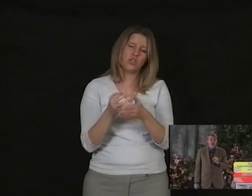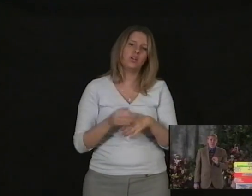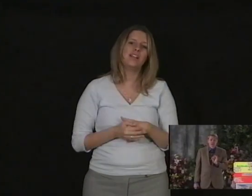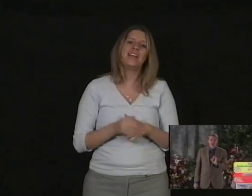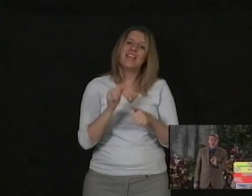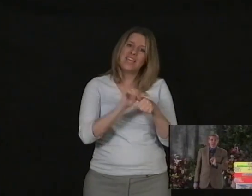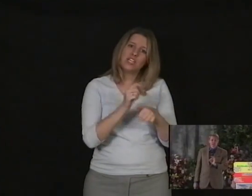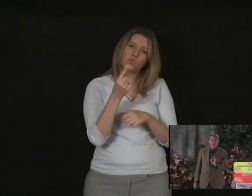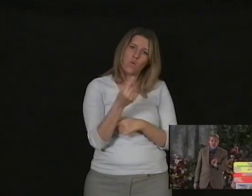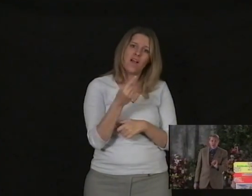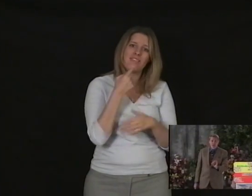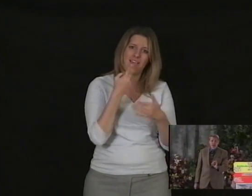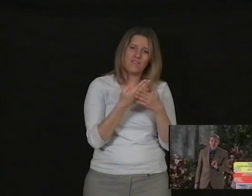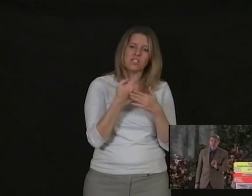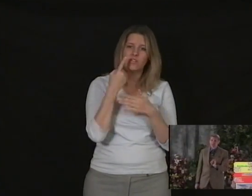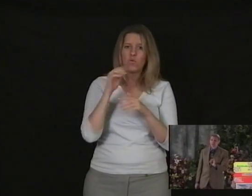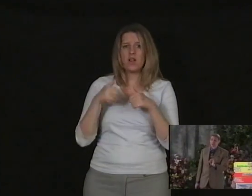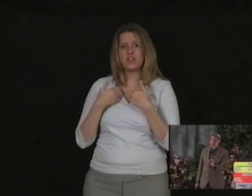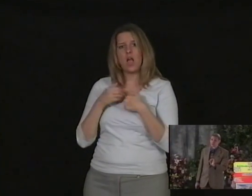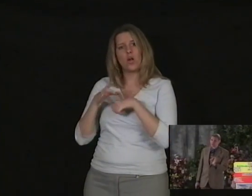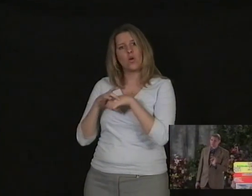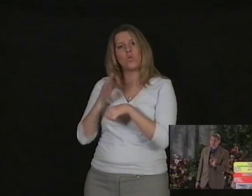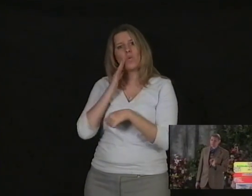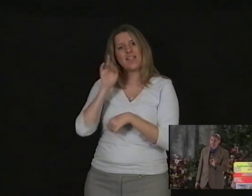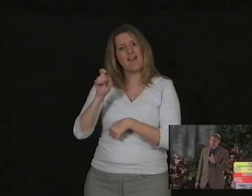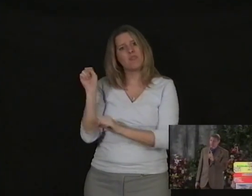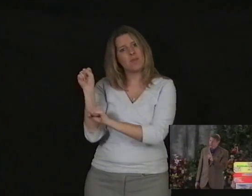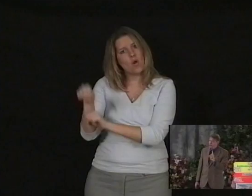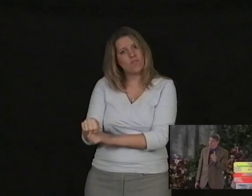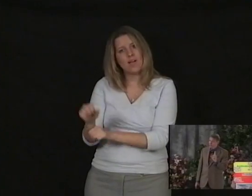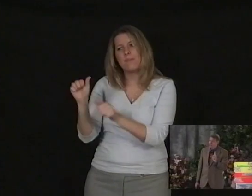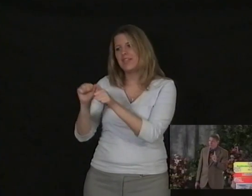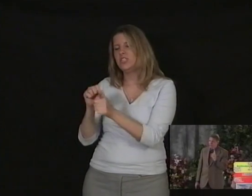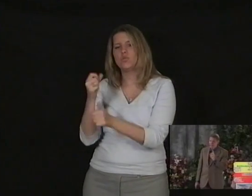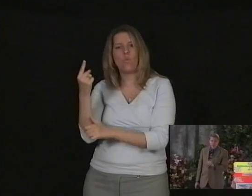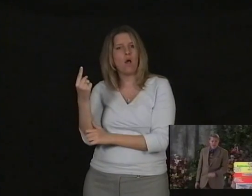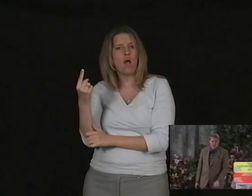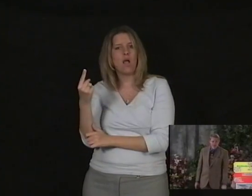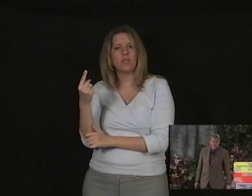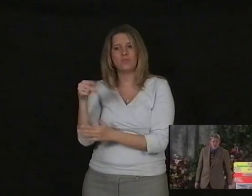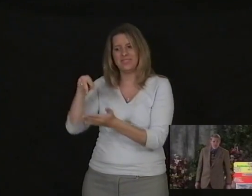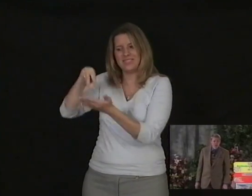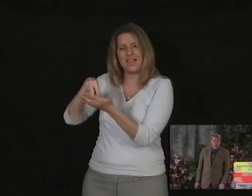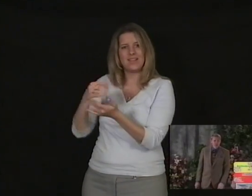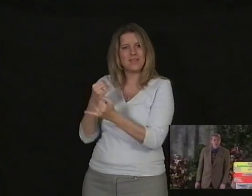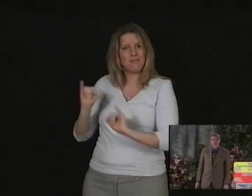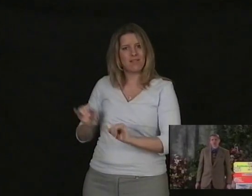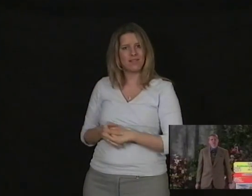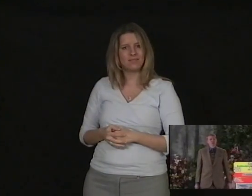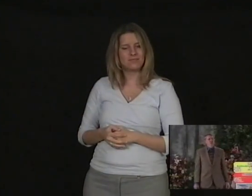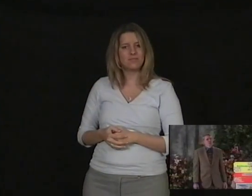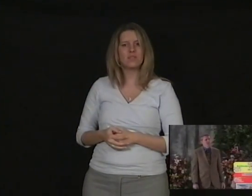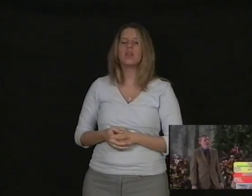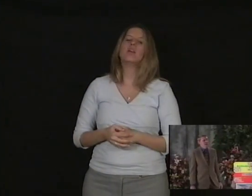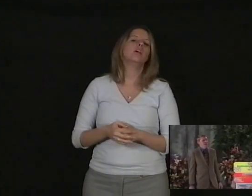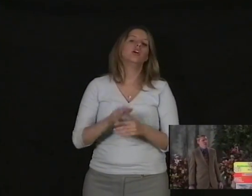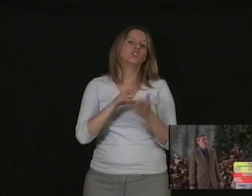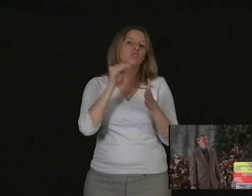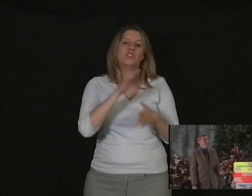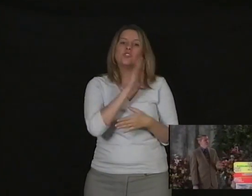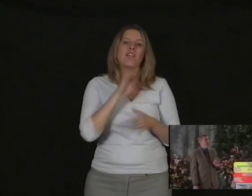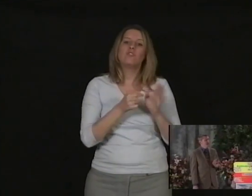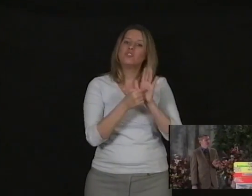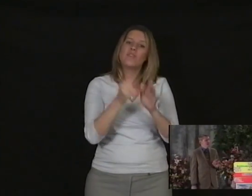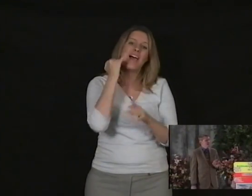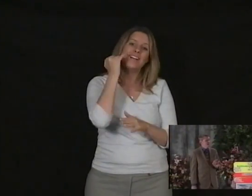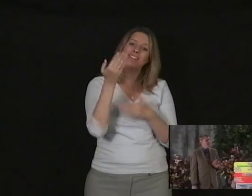Each one of the evidences for a young earth would have to be overcome. Each single one would stand independently. Students are never shown the idea, though,